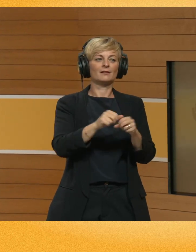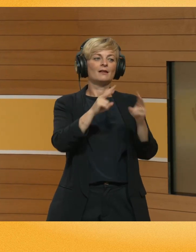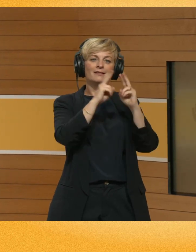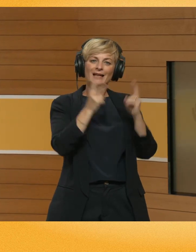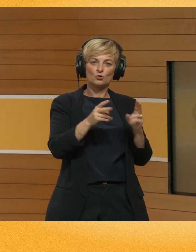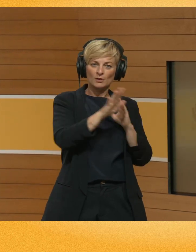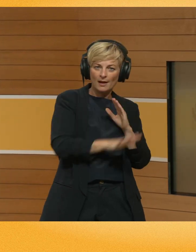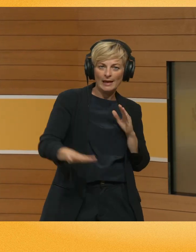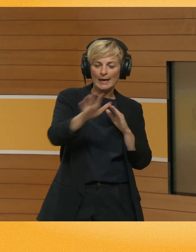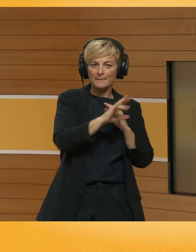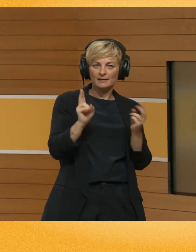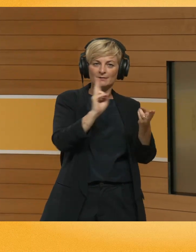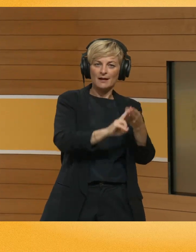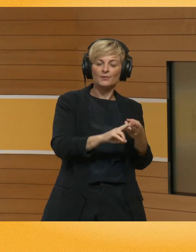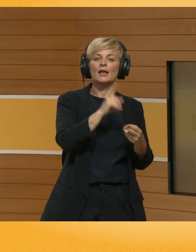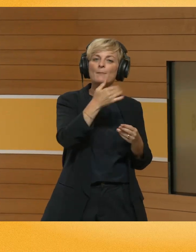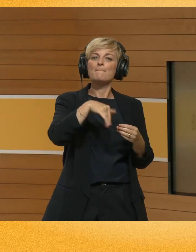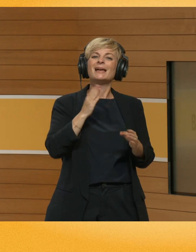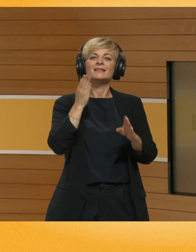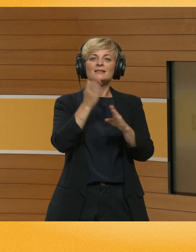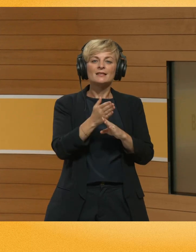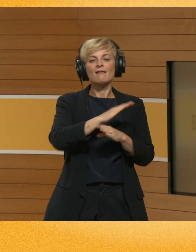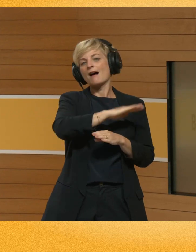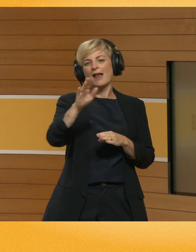together. And then, of course, it's